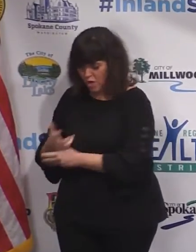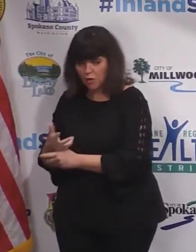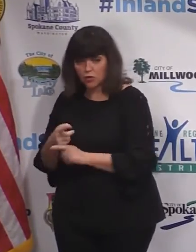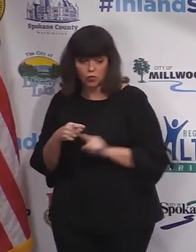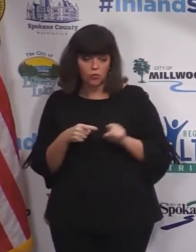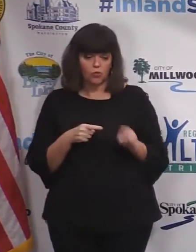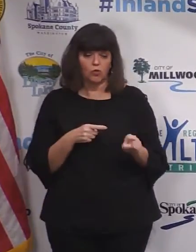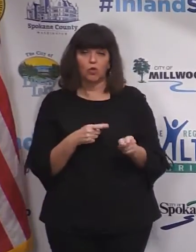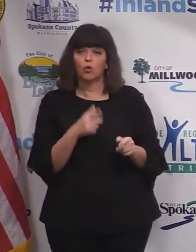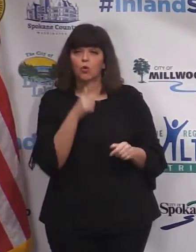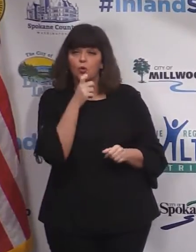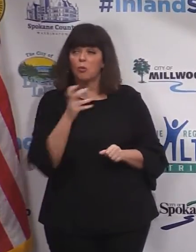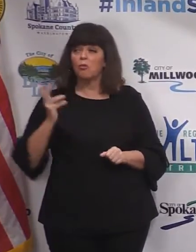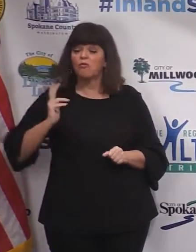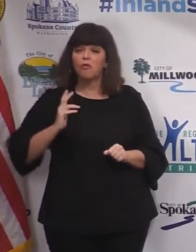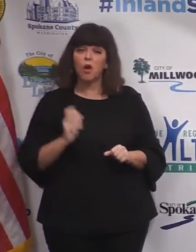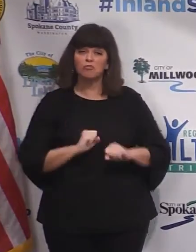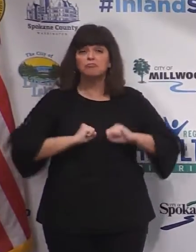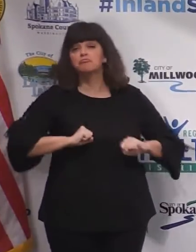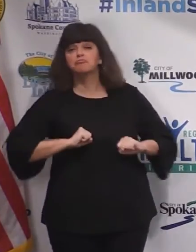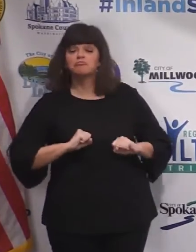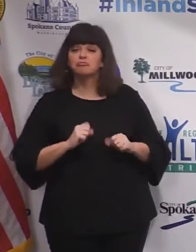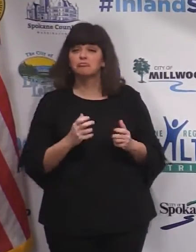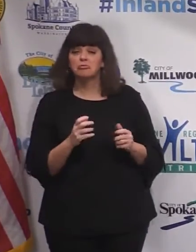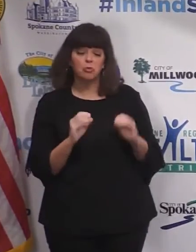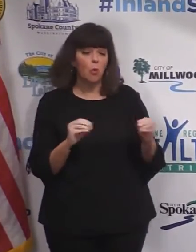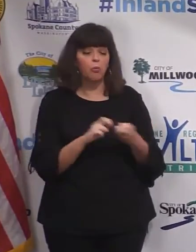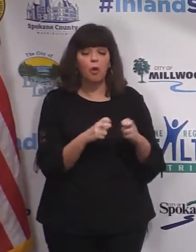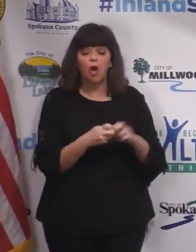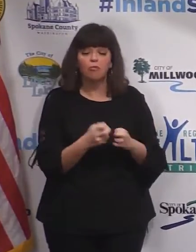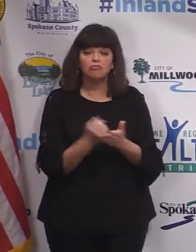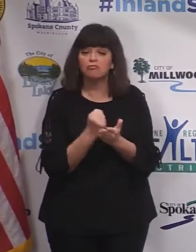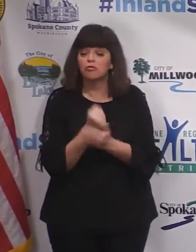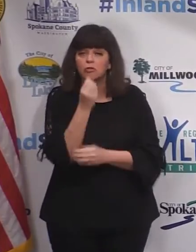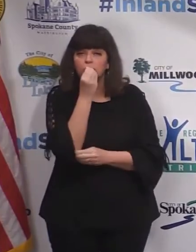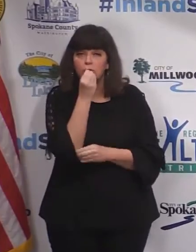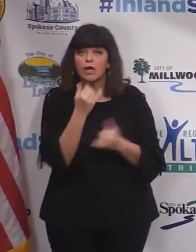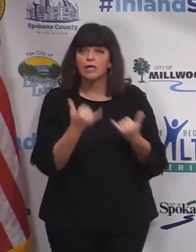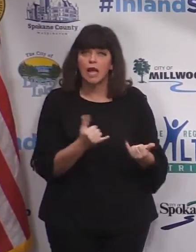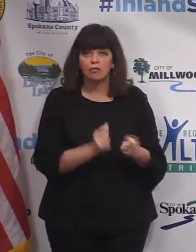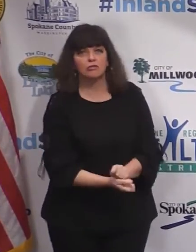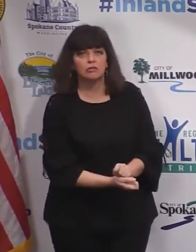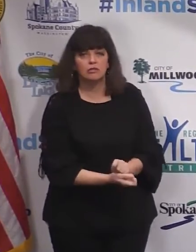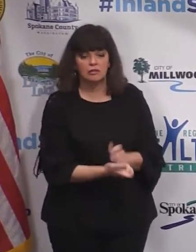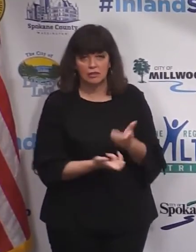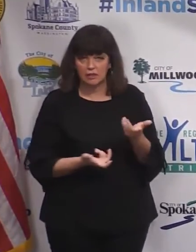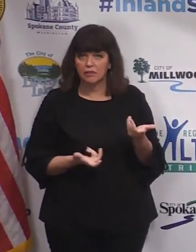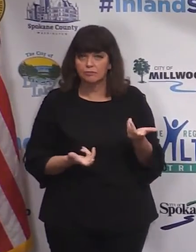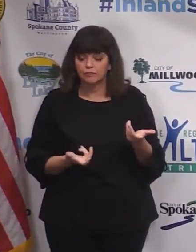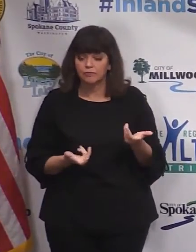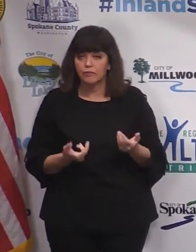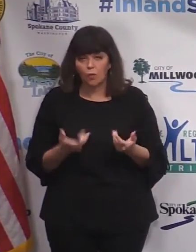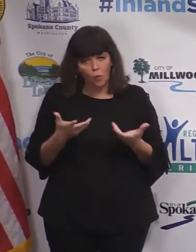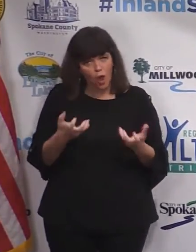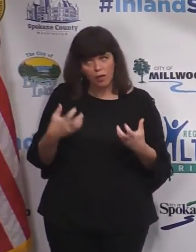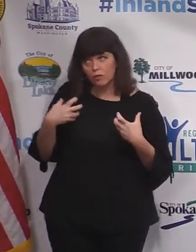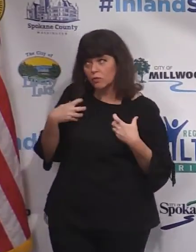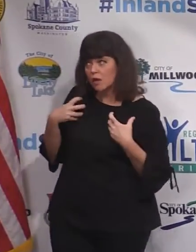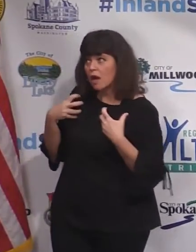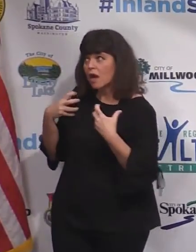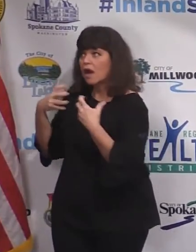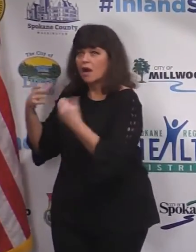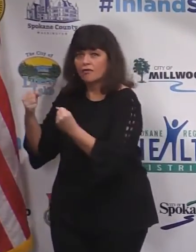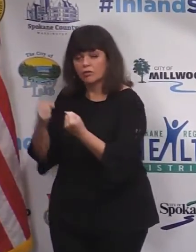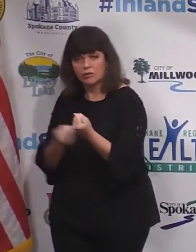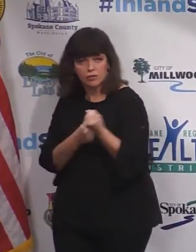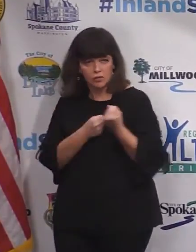will seek assistance over the next several months and the years ahead in the recovery period. I wanted to share a little bit about our